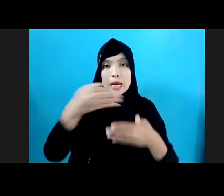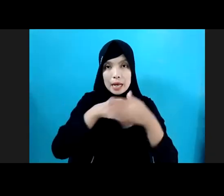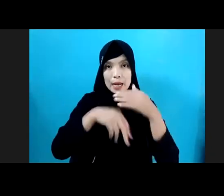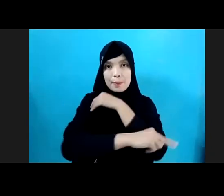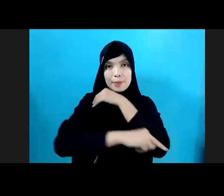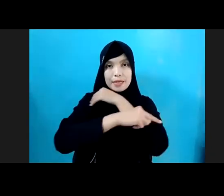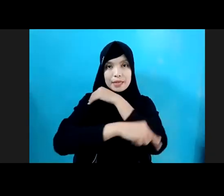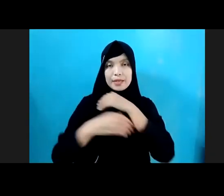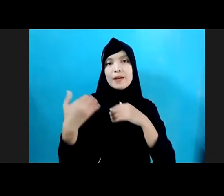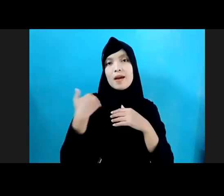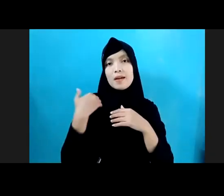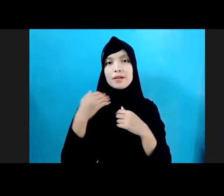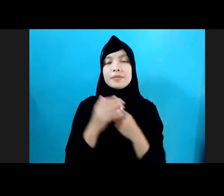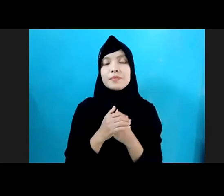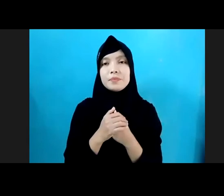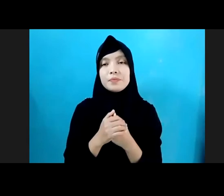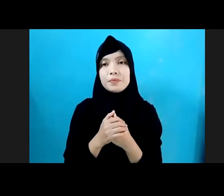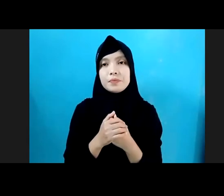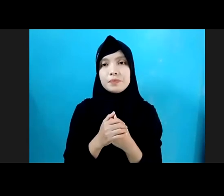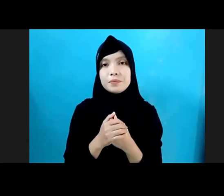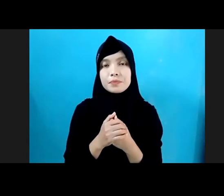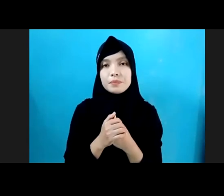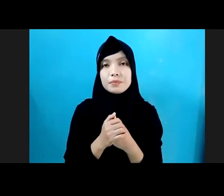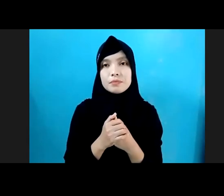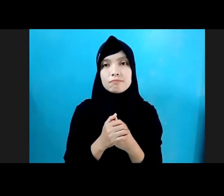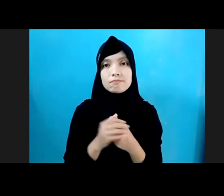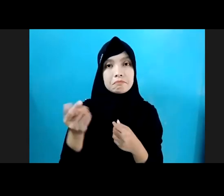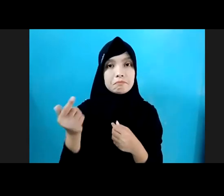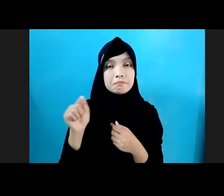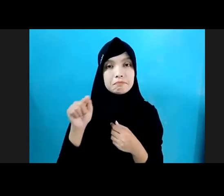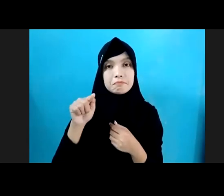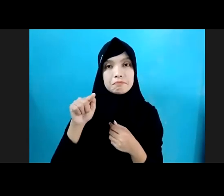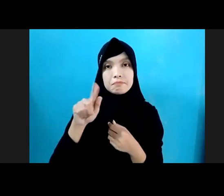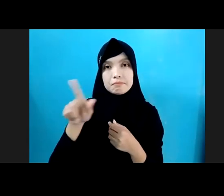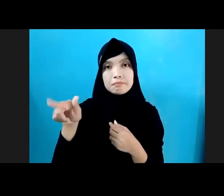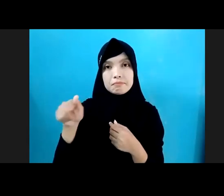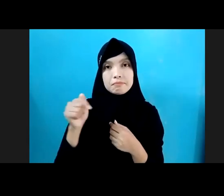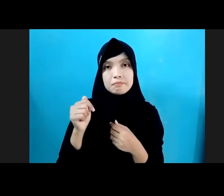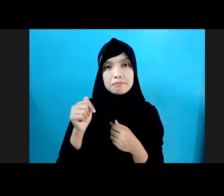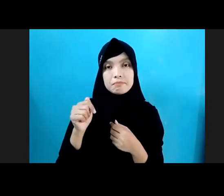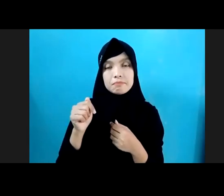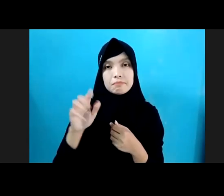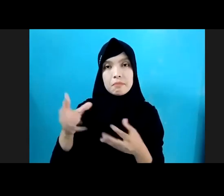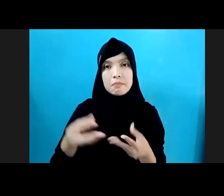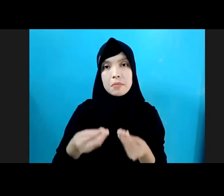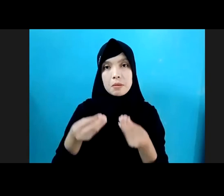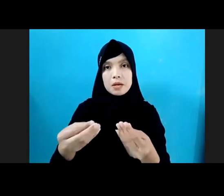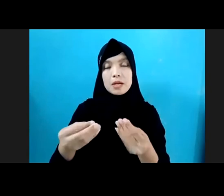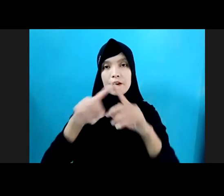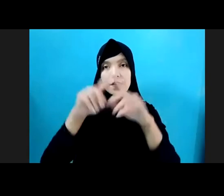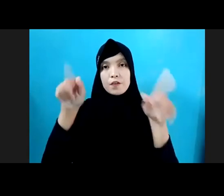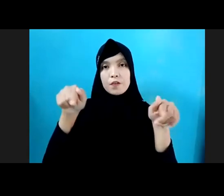Worse Sometimes Adults Were Exploiting The Children To Do That And Selling Them Online So We Have